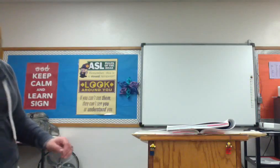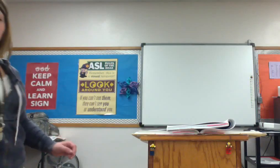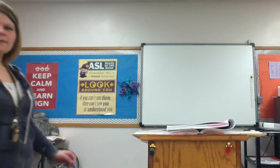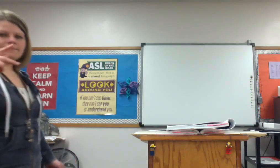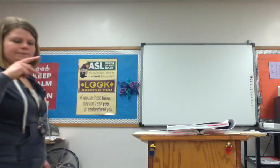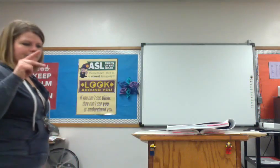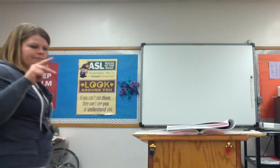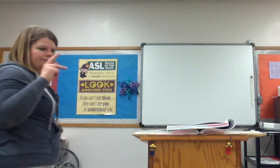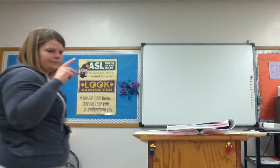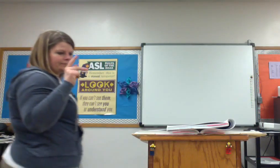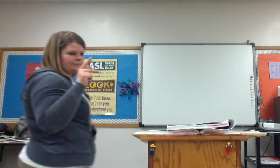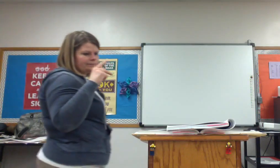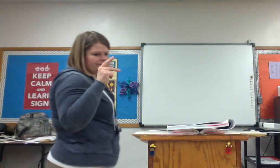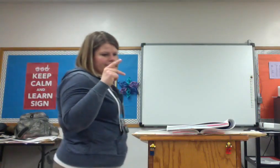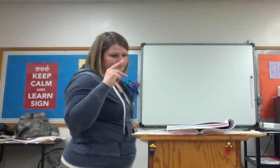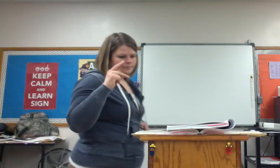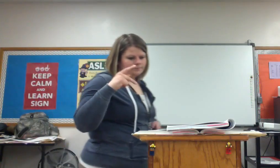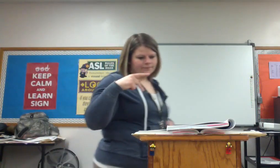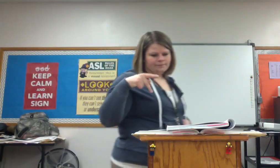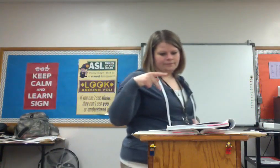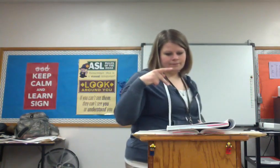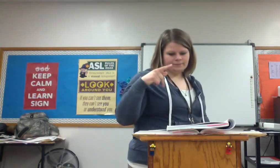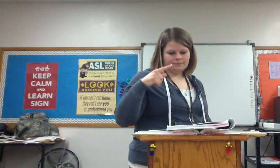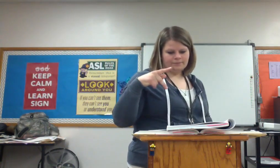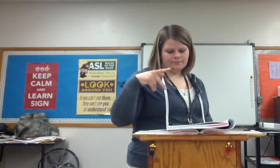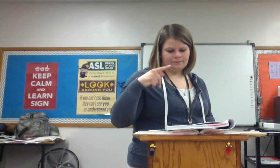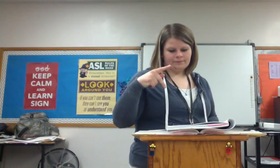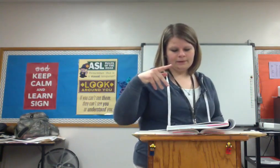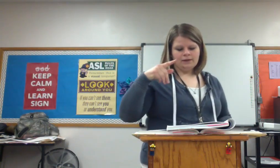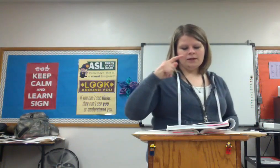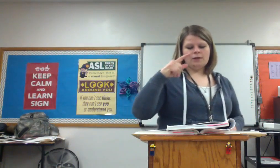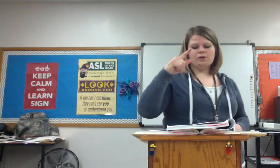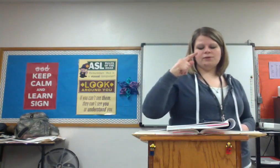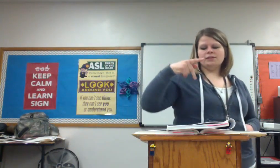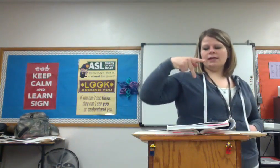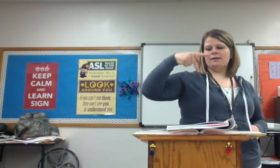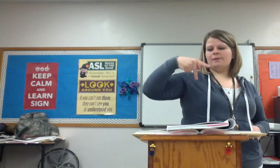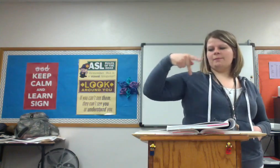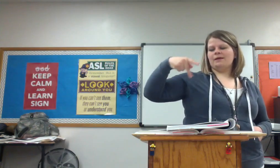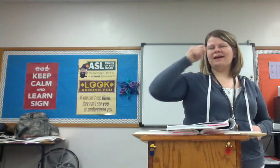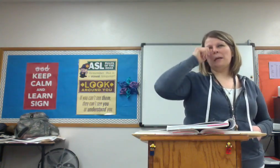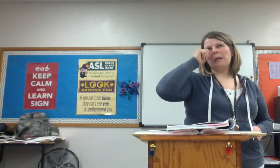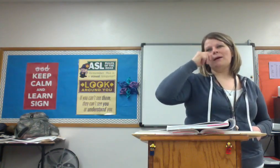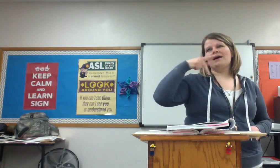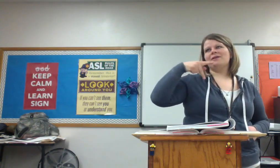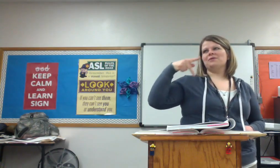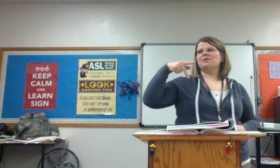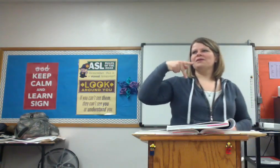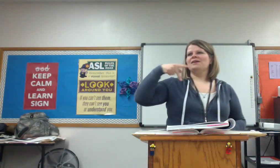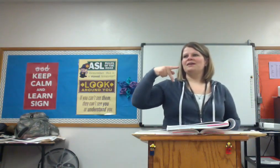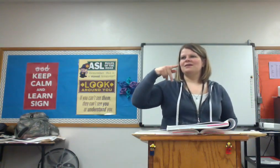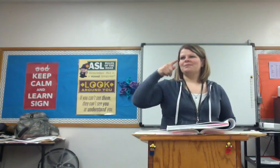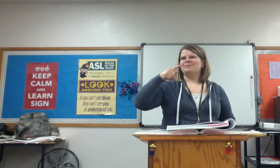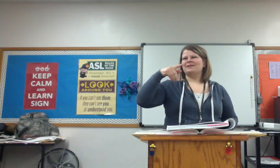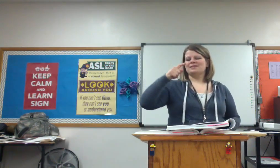a little bit. They say to squeeze it, so. I can squeeze it. You would just kind of PP. I don't know. They